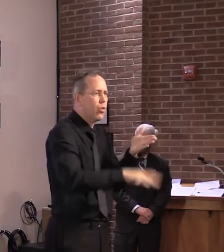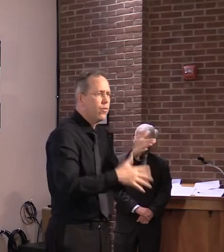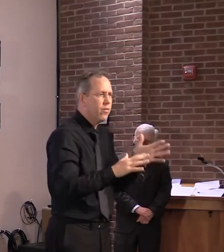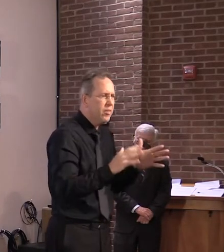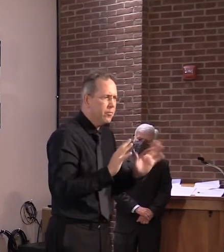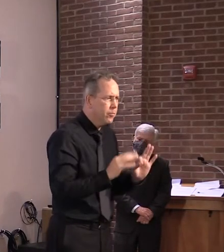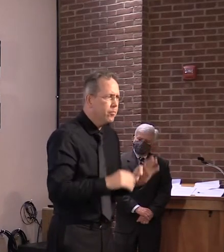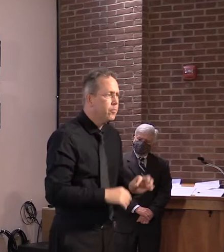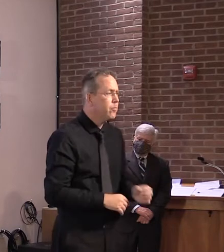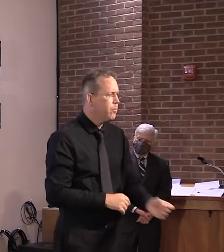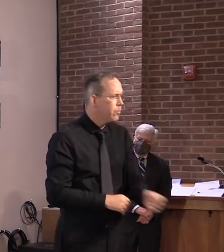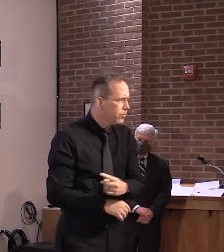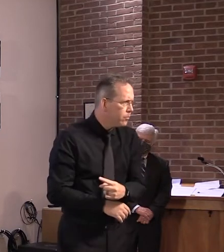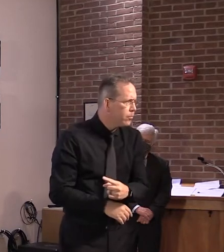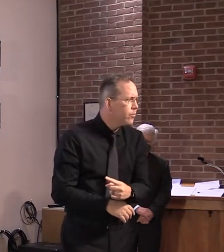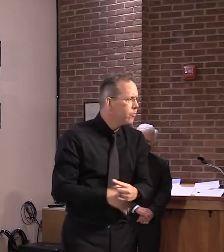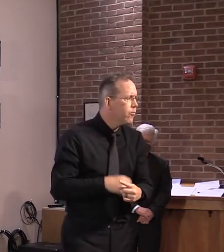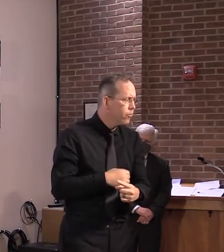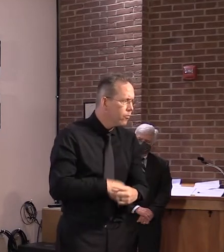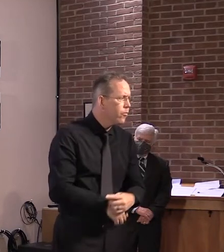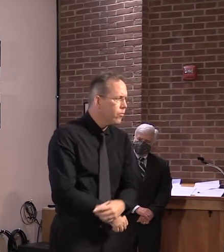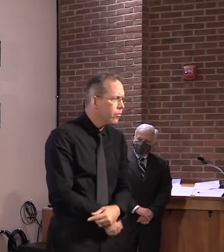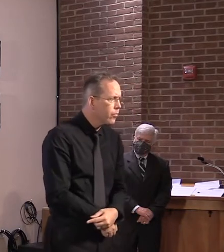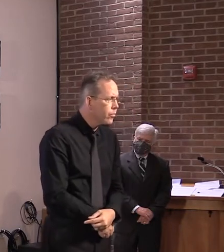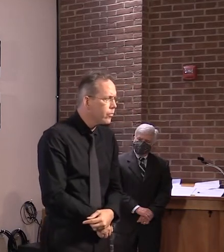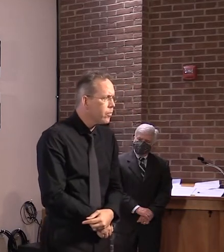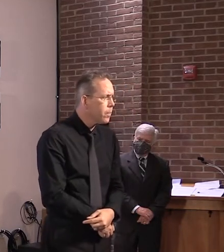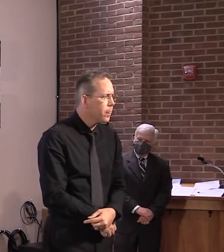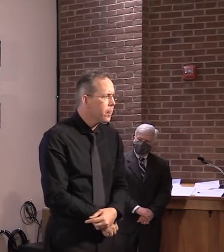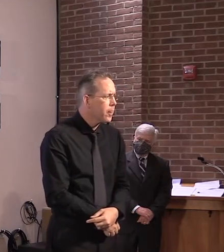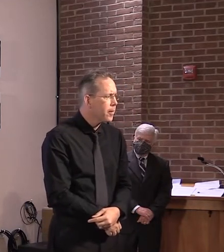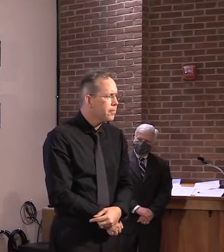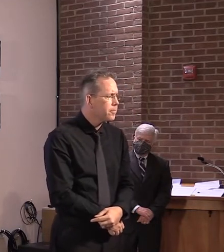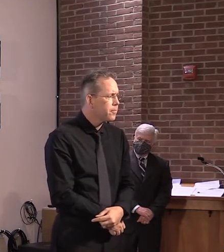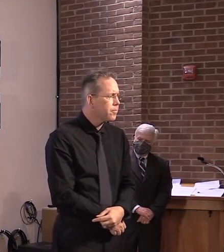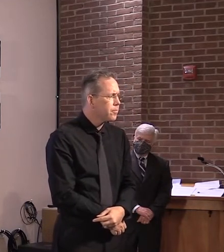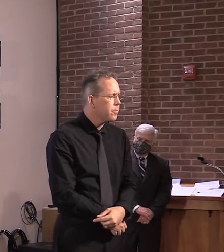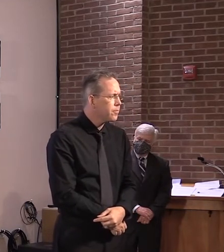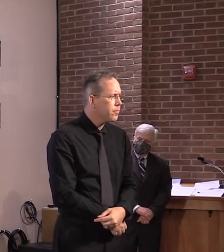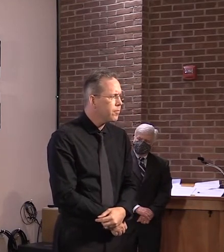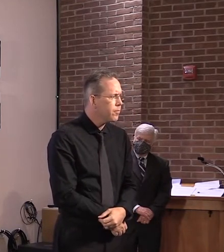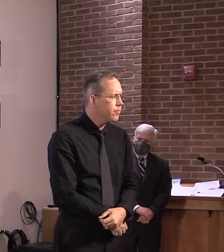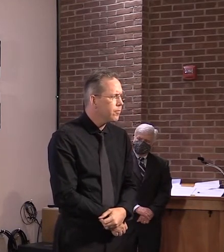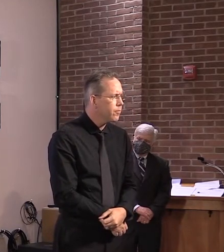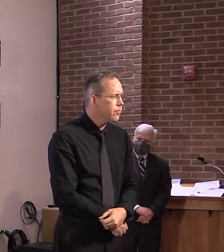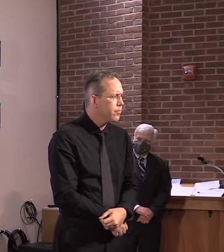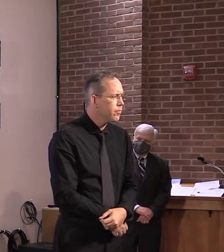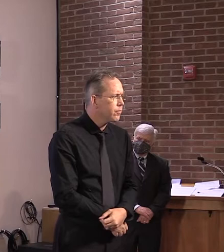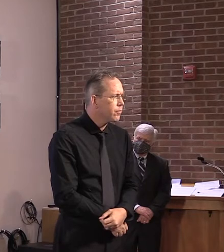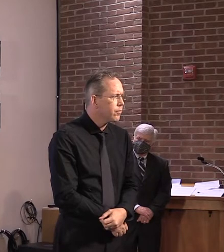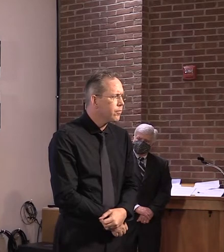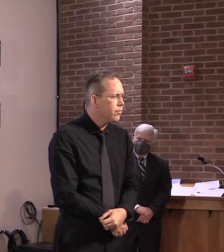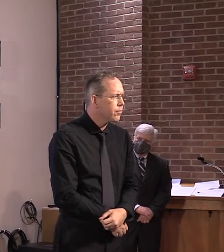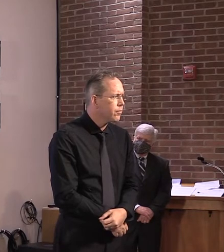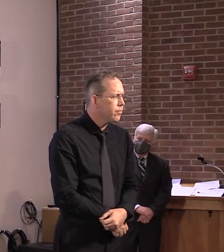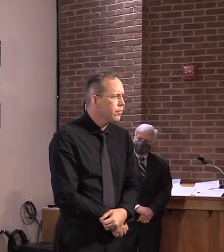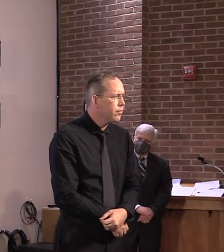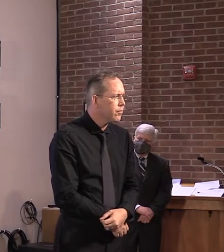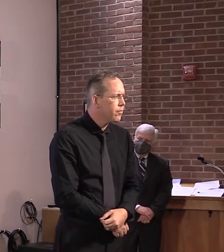here, it would be interesting to sure. see that laid out in an easier to get